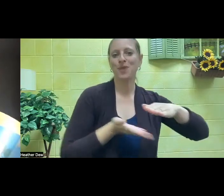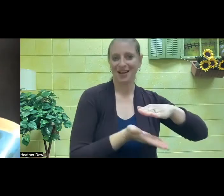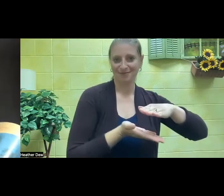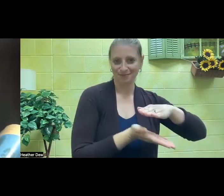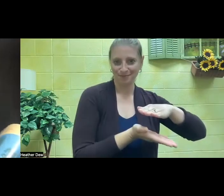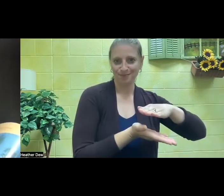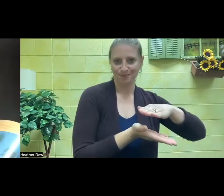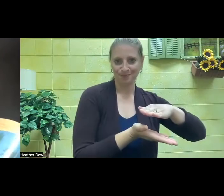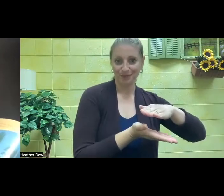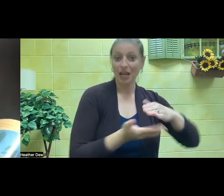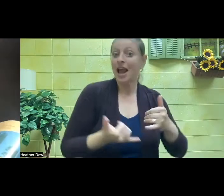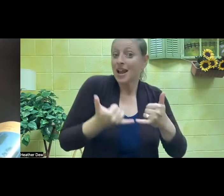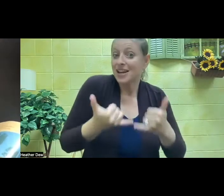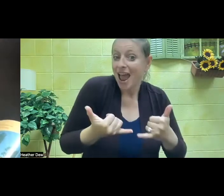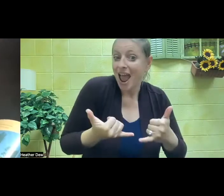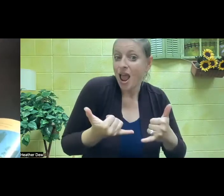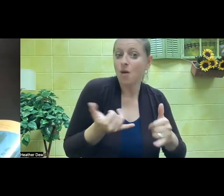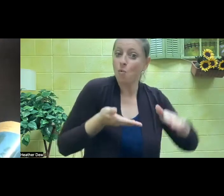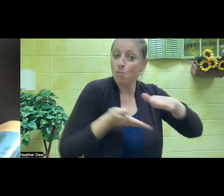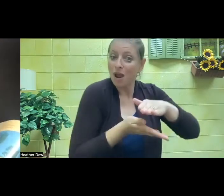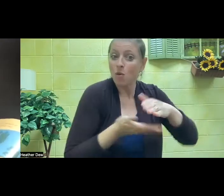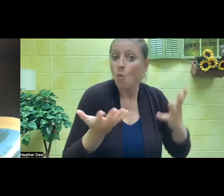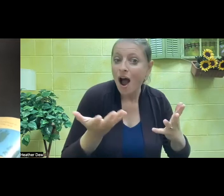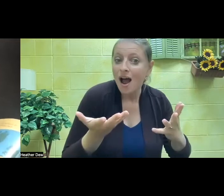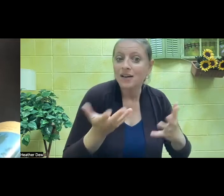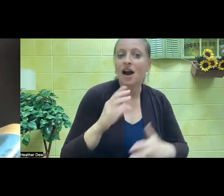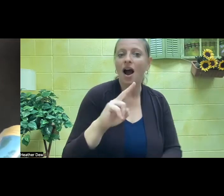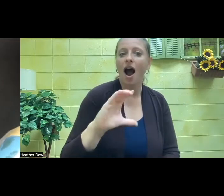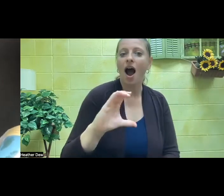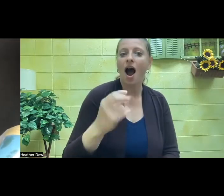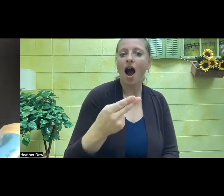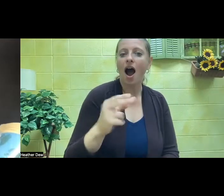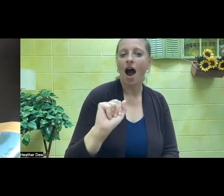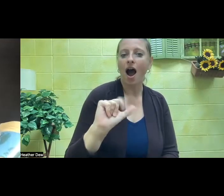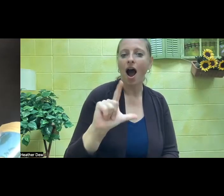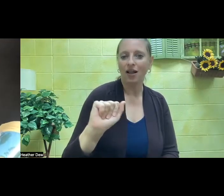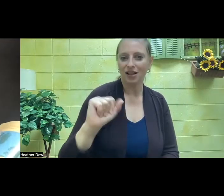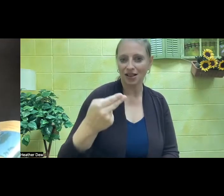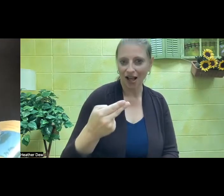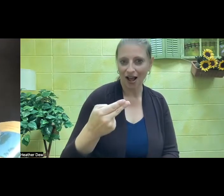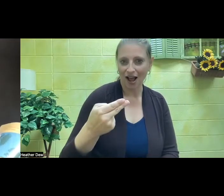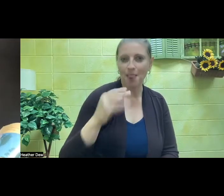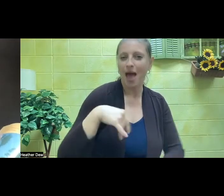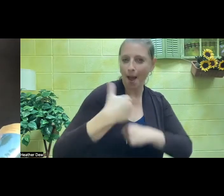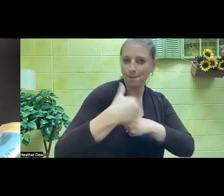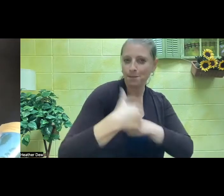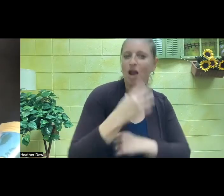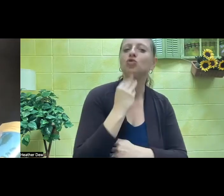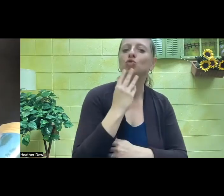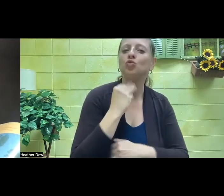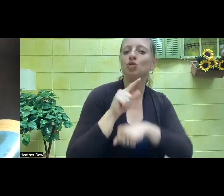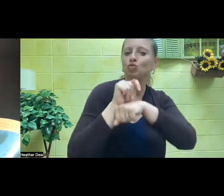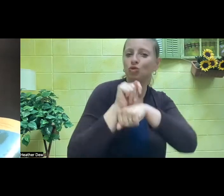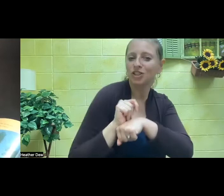Today we are supposed to make challah, which is Jewish bread that looks like a braid. Even though we're not Jewish, Papan says